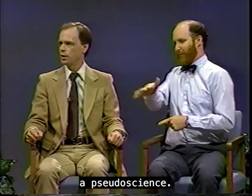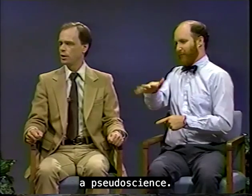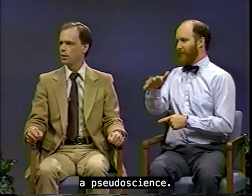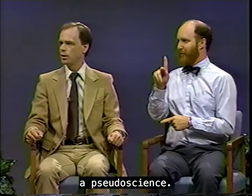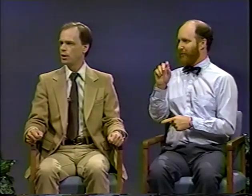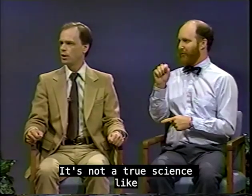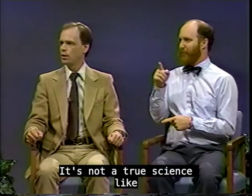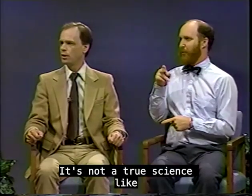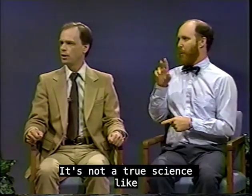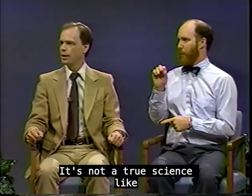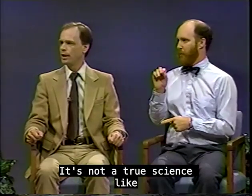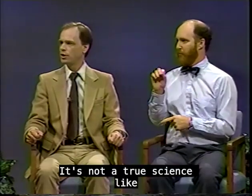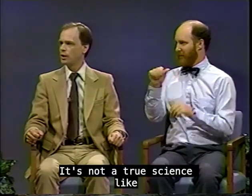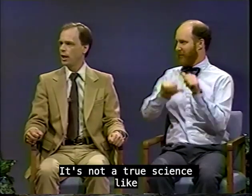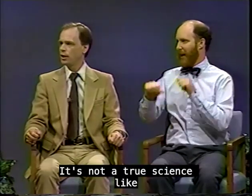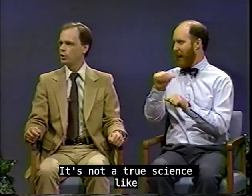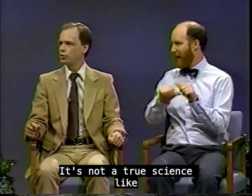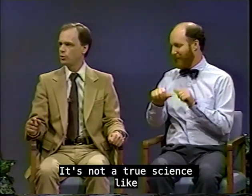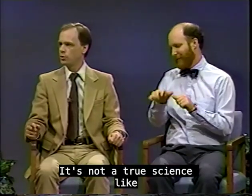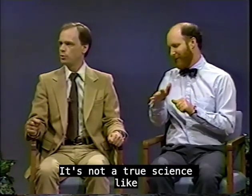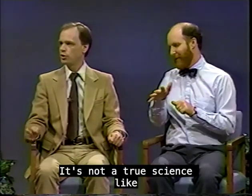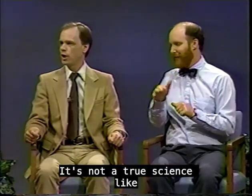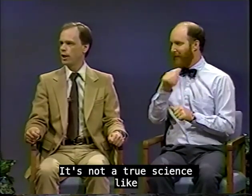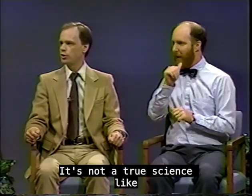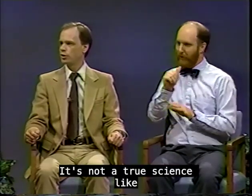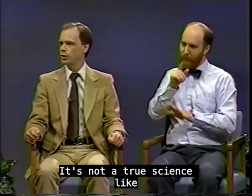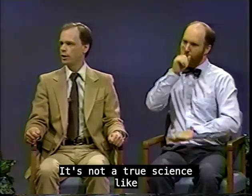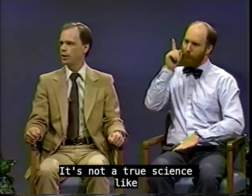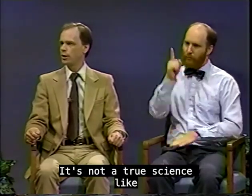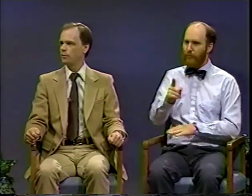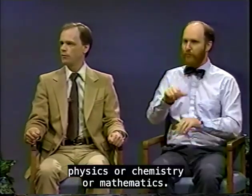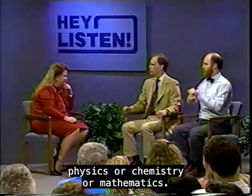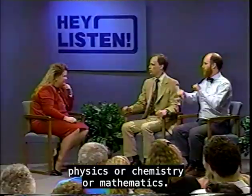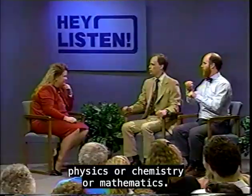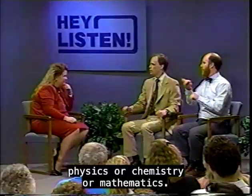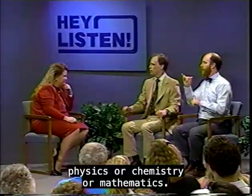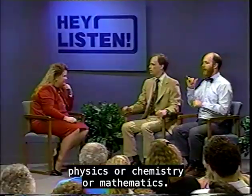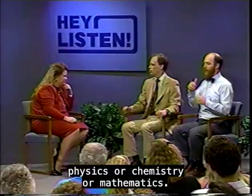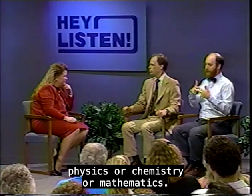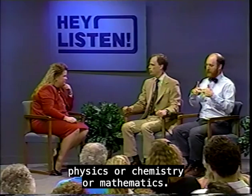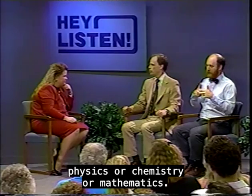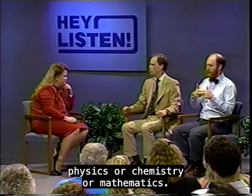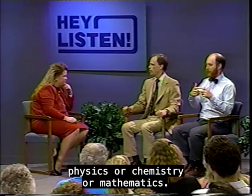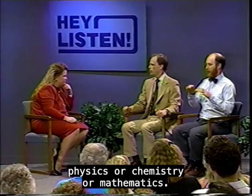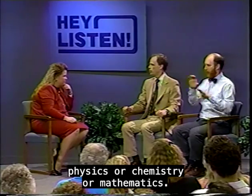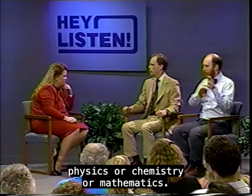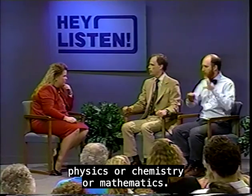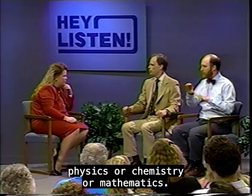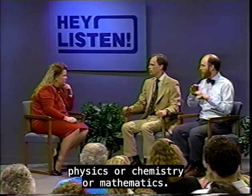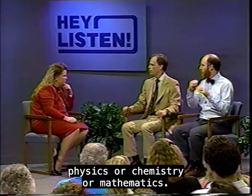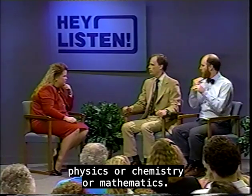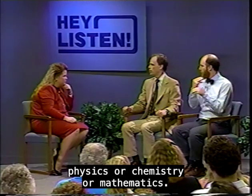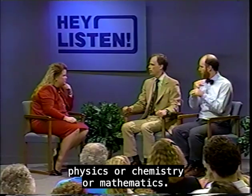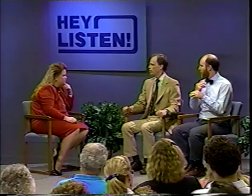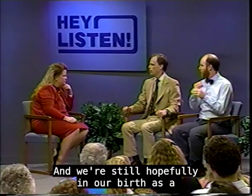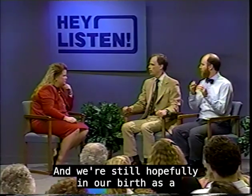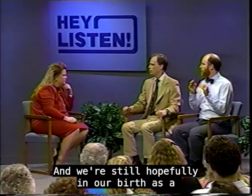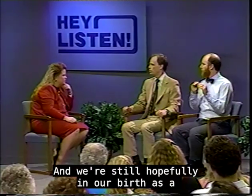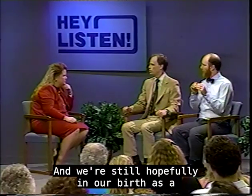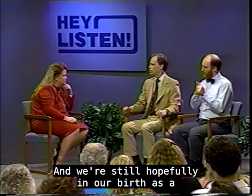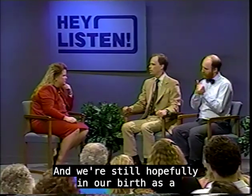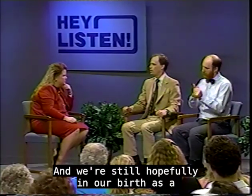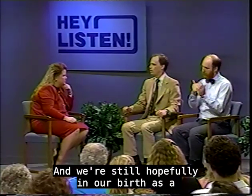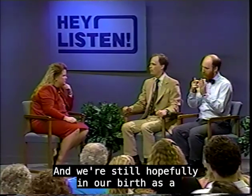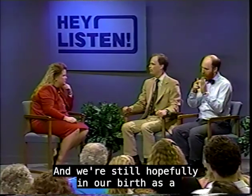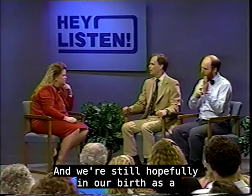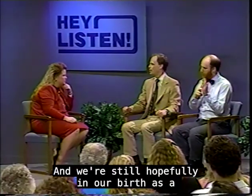pseudoscience. It's not a true science like physics or chemistry or mathematics. And